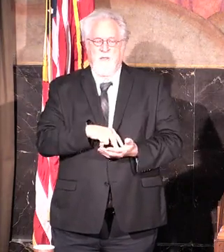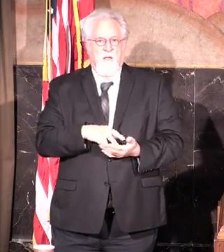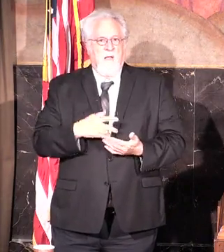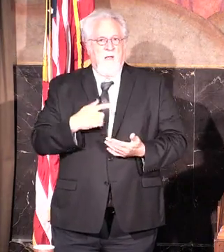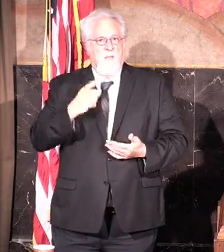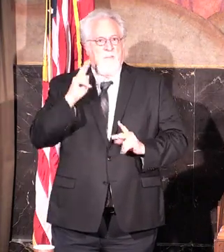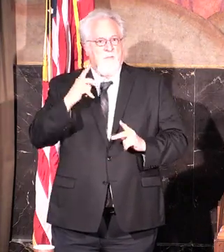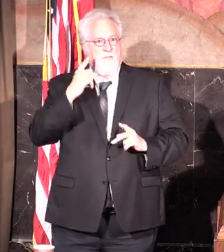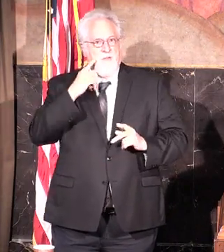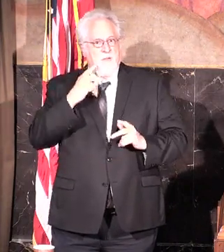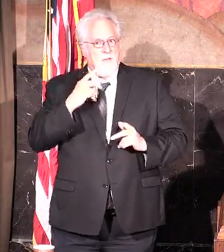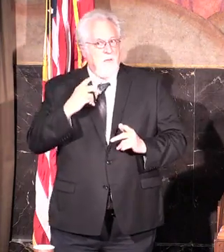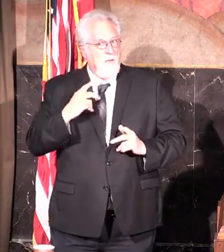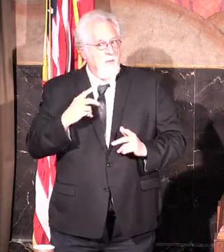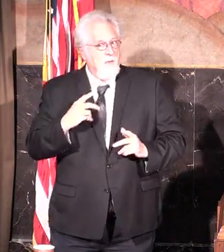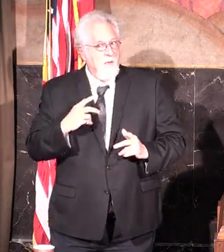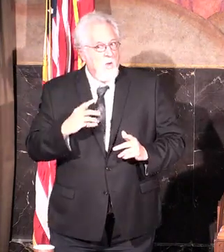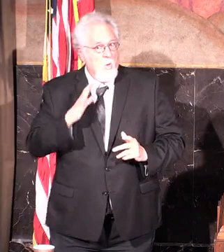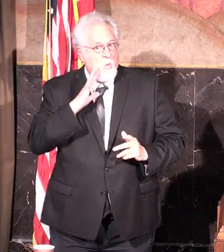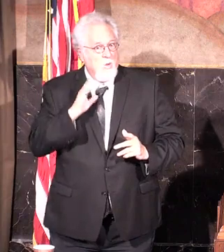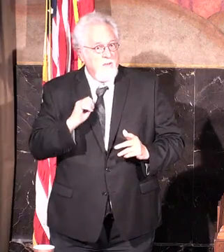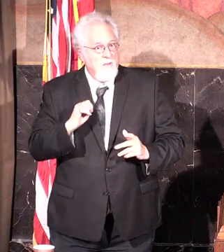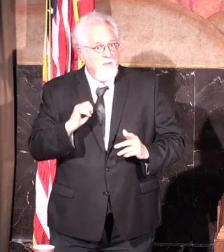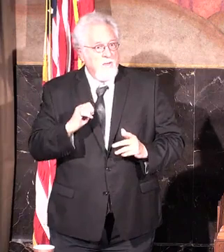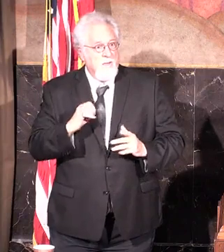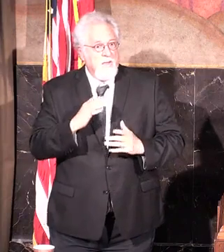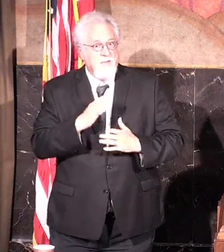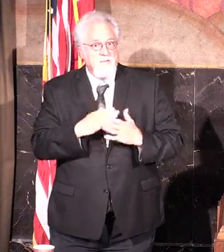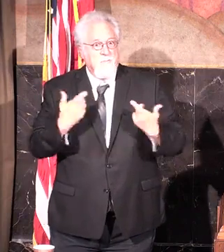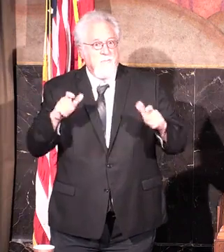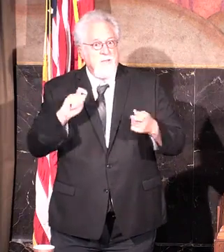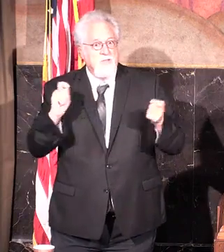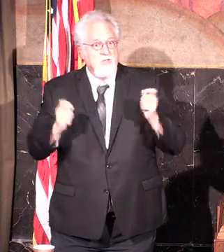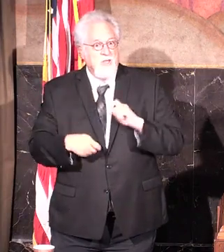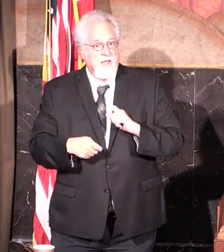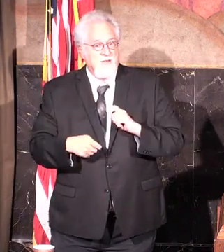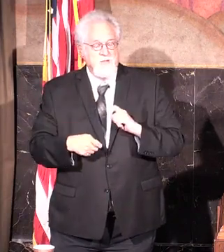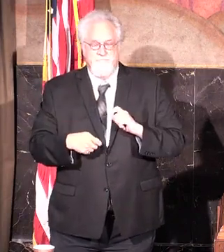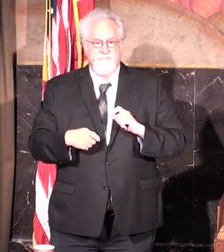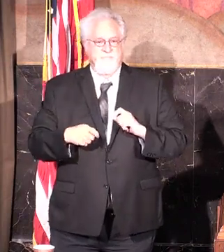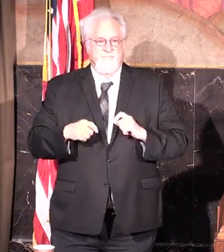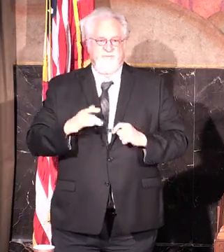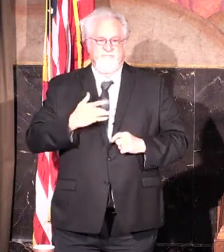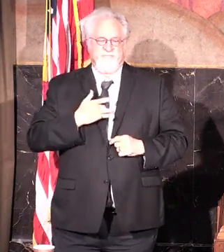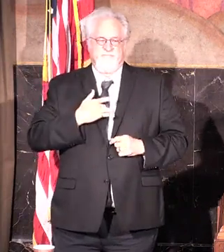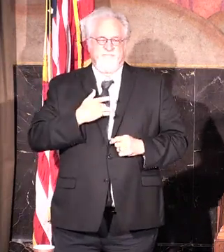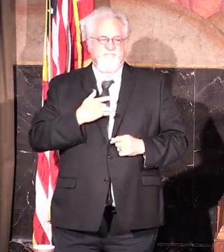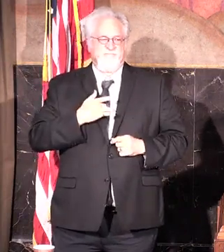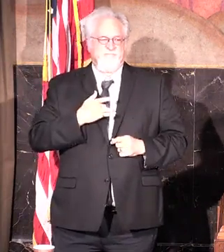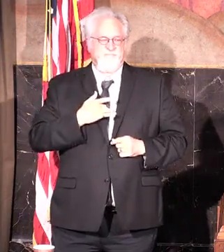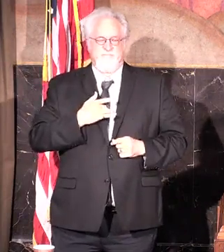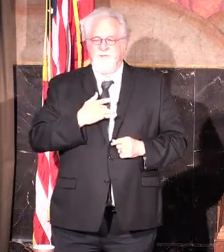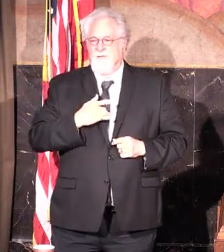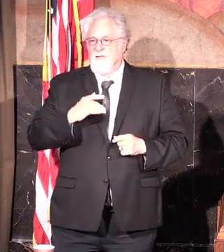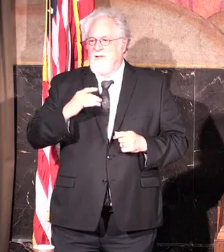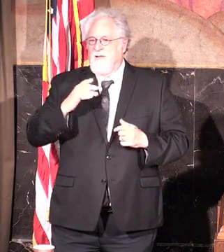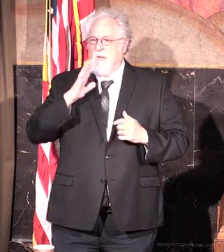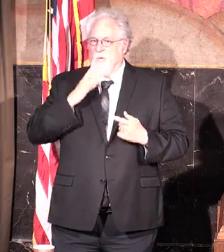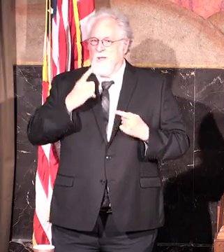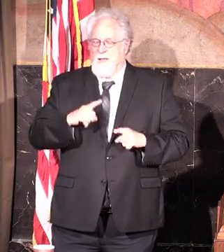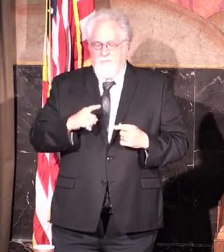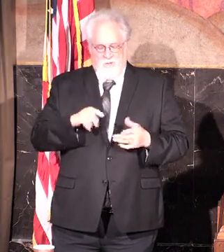people leaning forward thinking there's going to be some major change. That doesn't appear likely based on the current